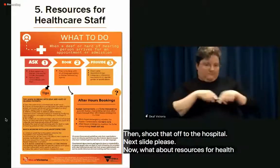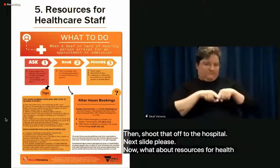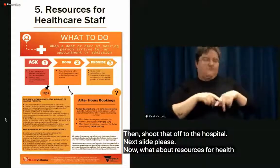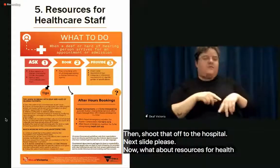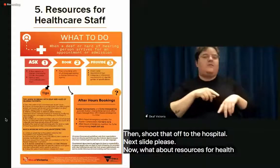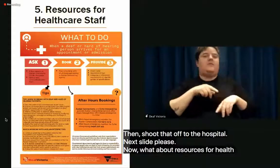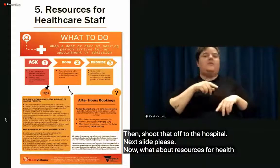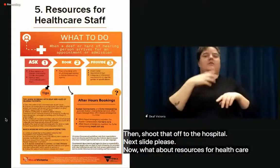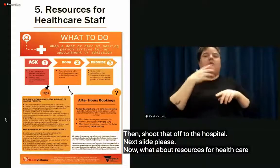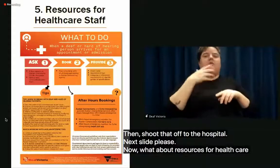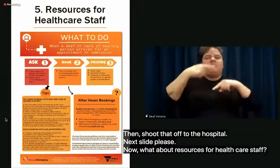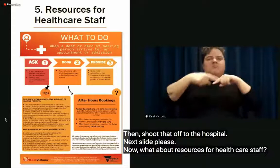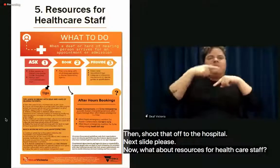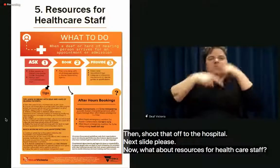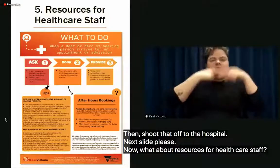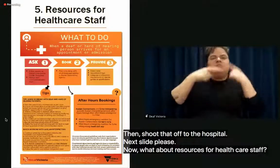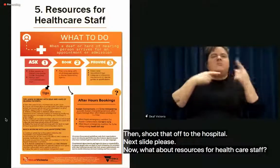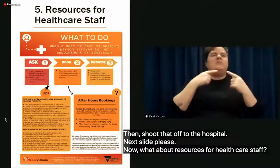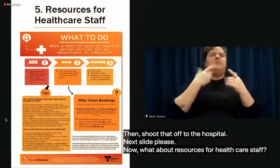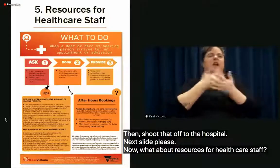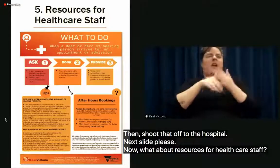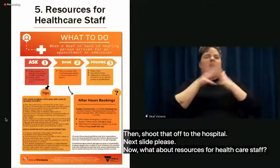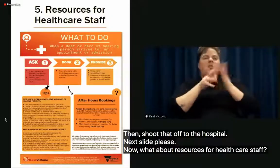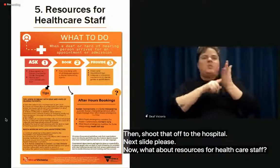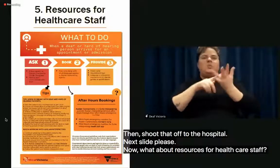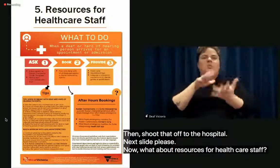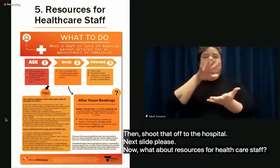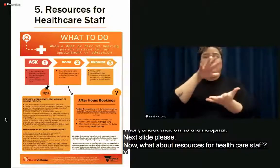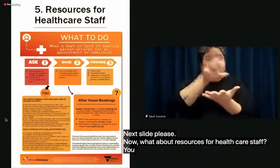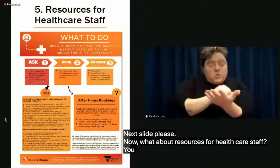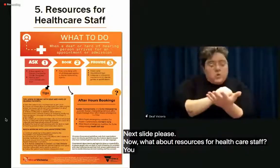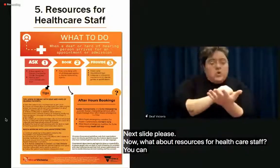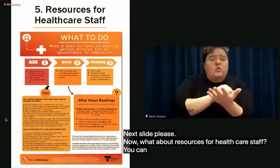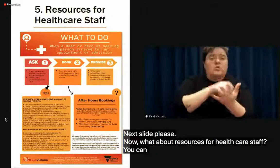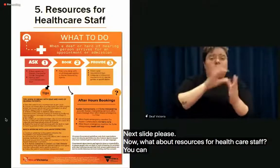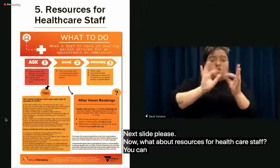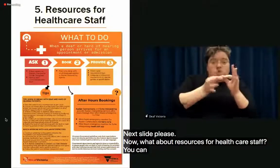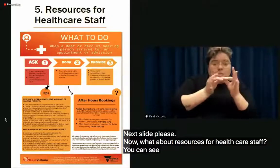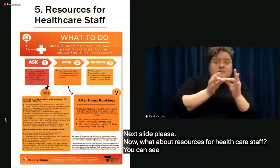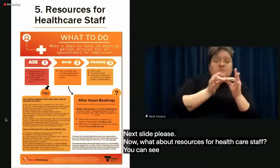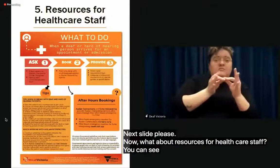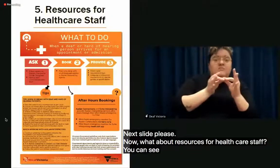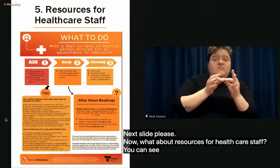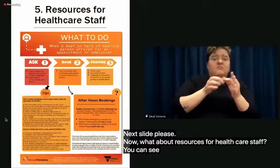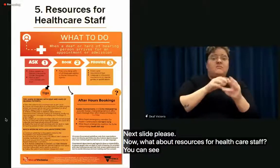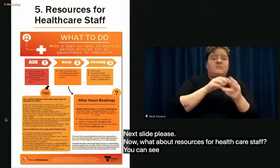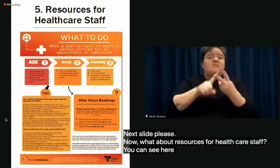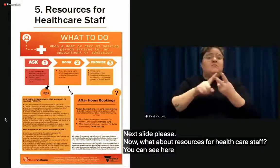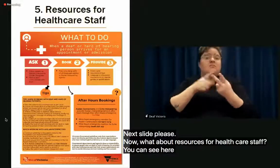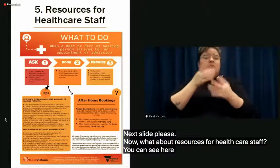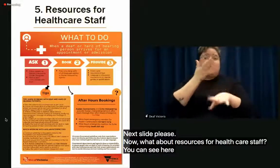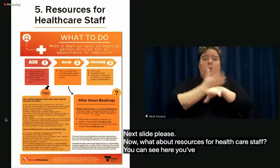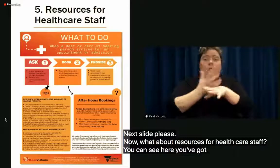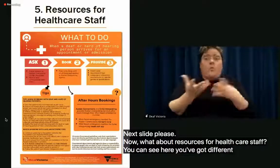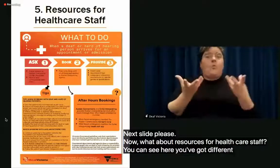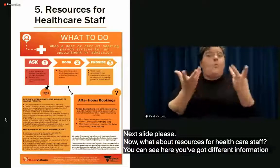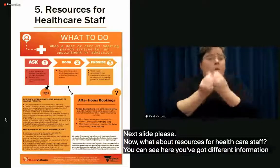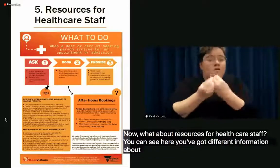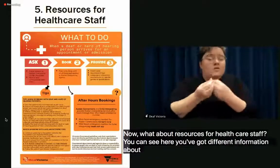You can see here, we've got different information about what to do. If you do have a deaf hard of hearing patient, what, how are you going to